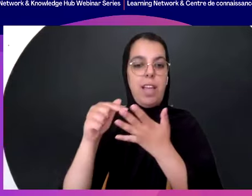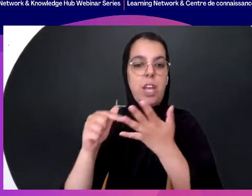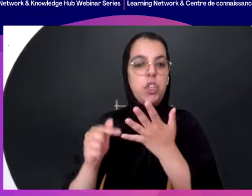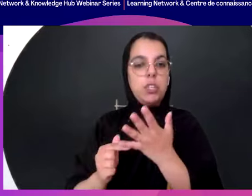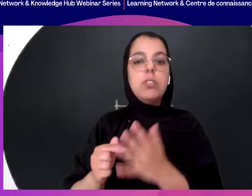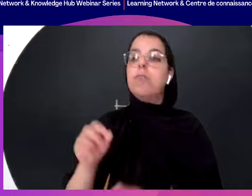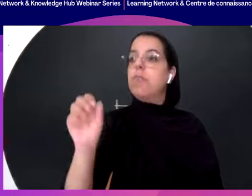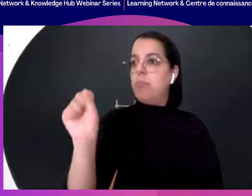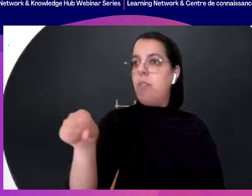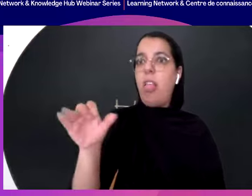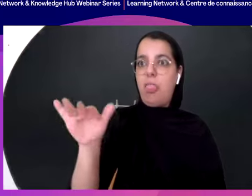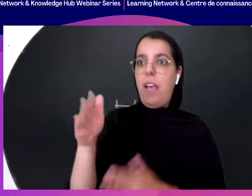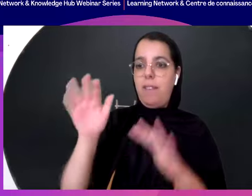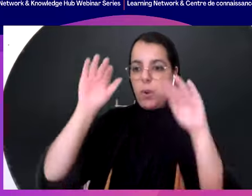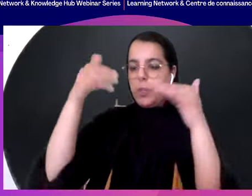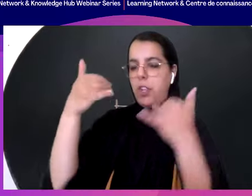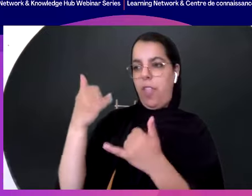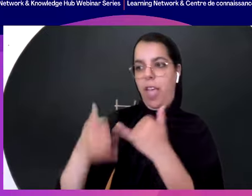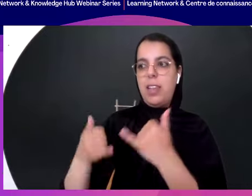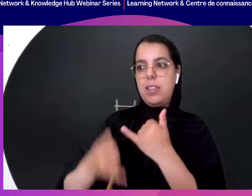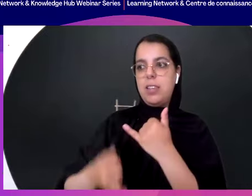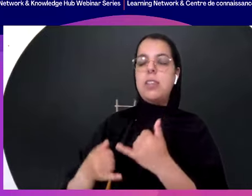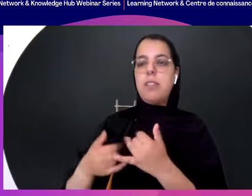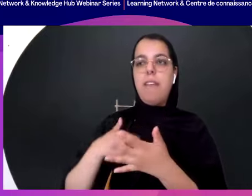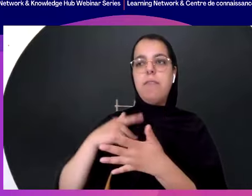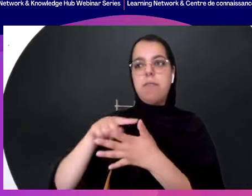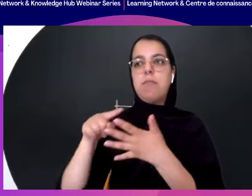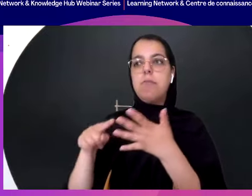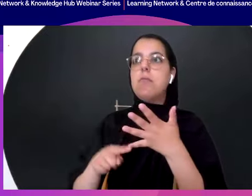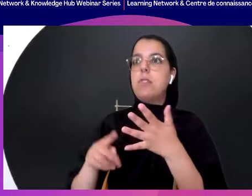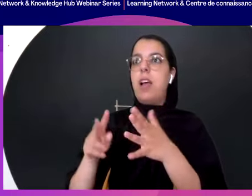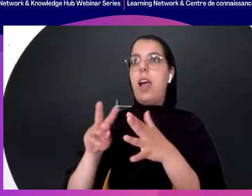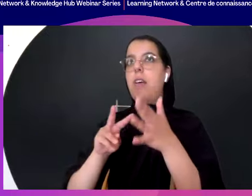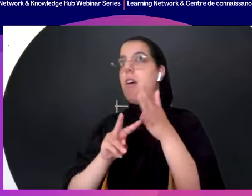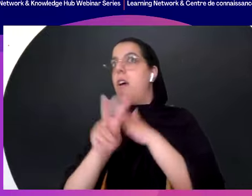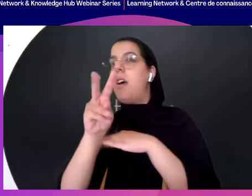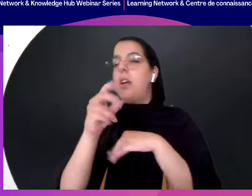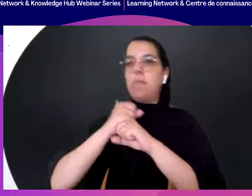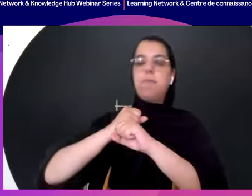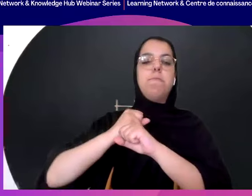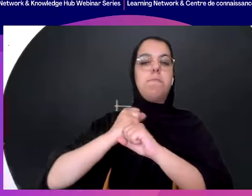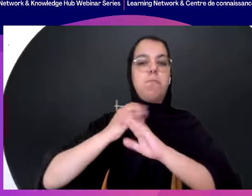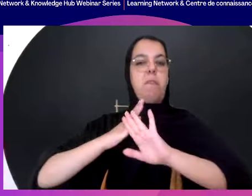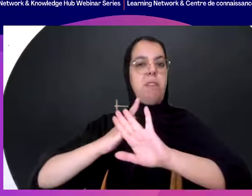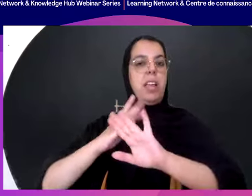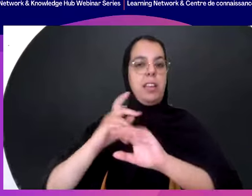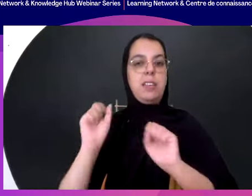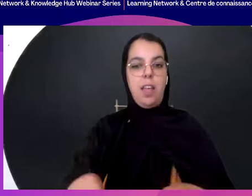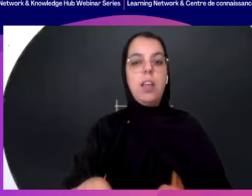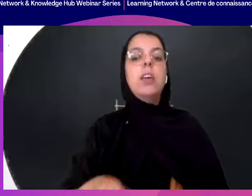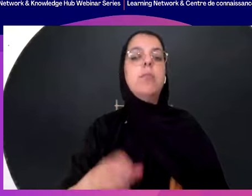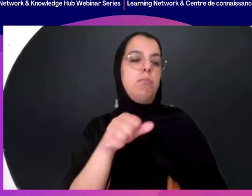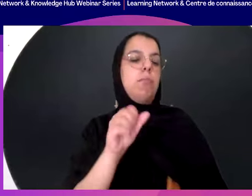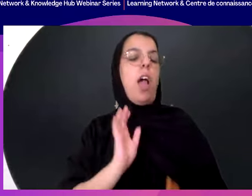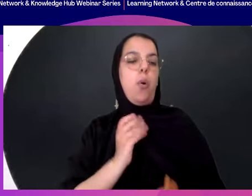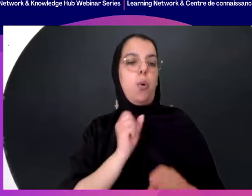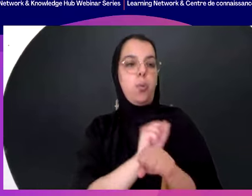the presentation. And those are just, so a lot of our work has focused on culture-based protective